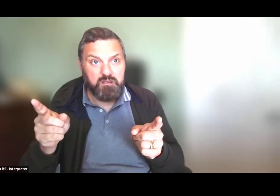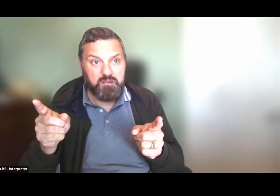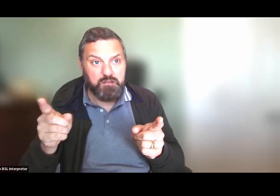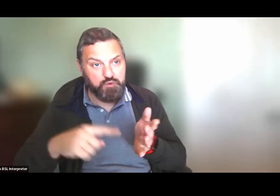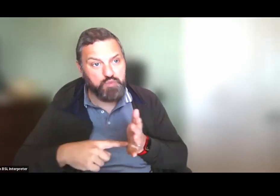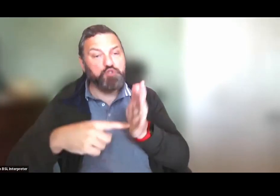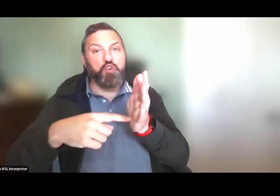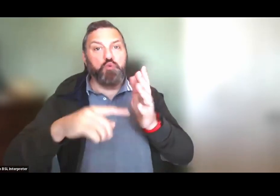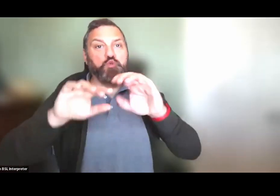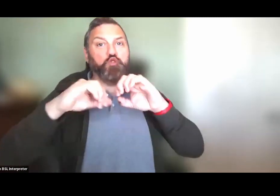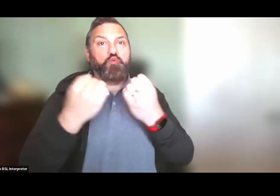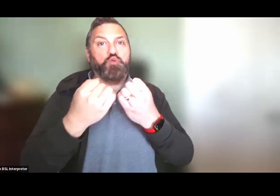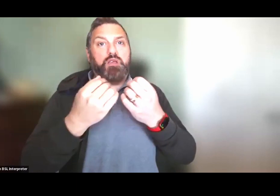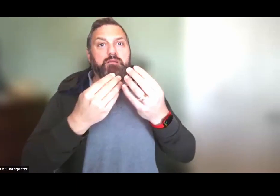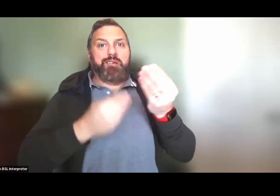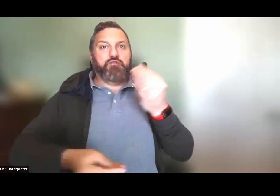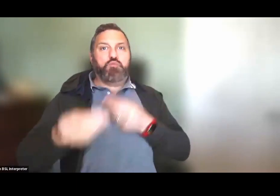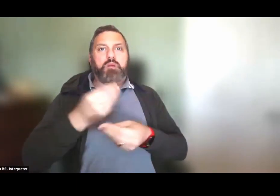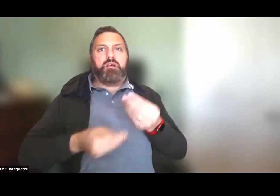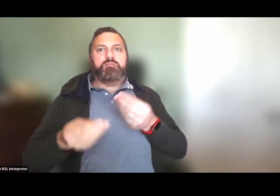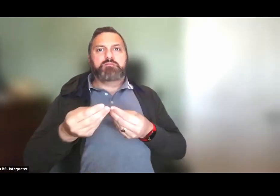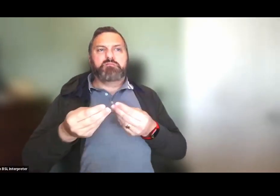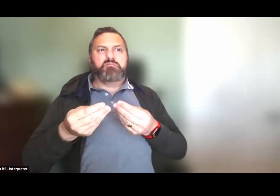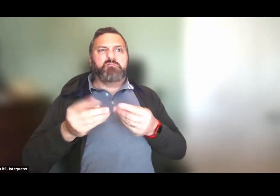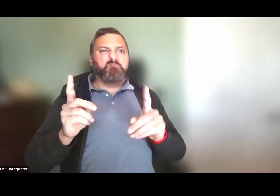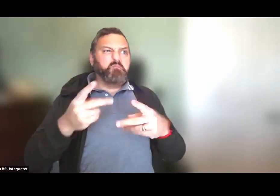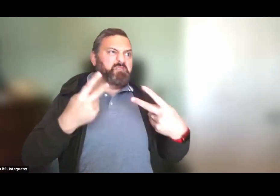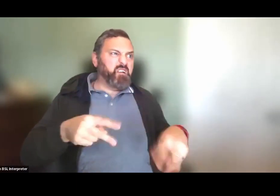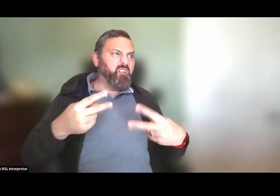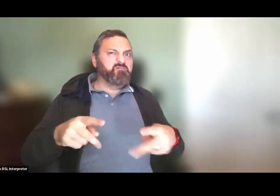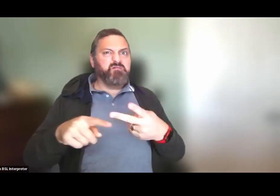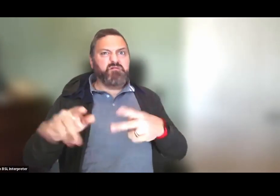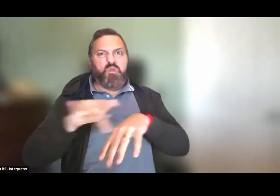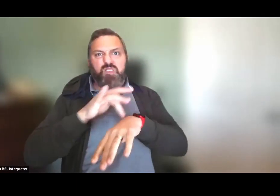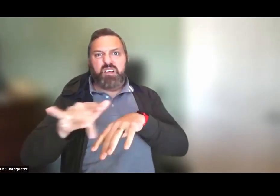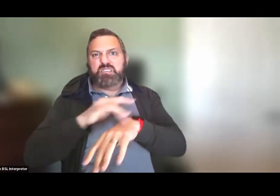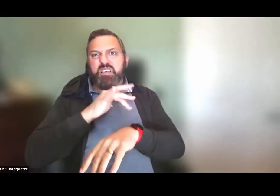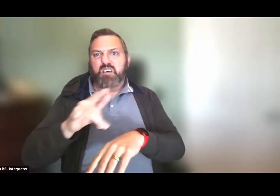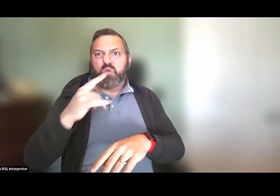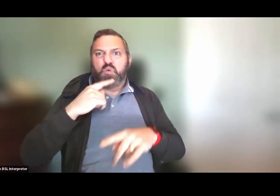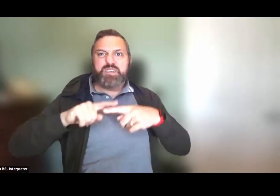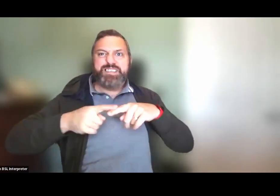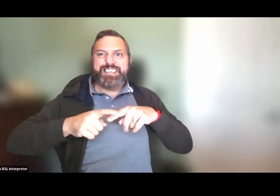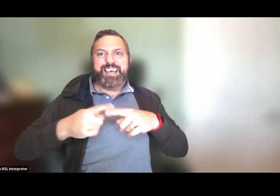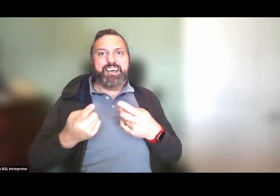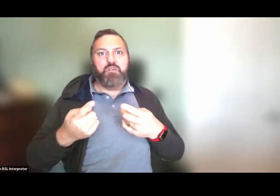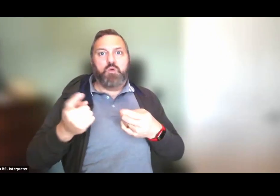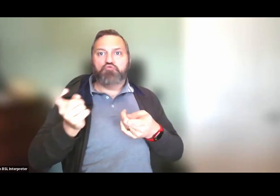symbolize Doughnut Economics. What if we turned it into dance or theater, or we did it in knitting or